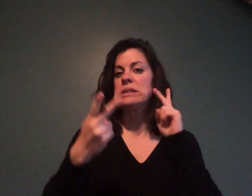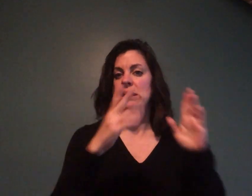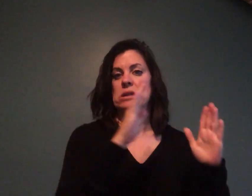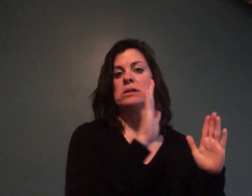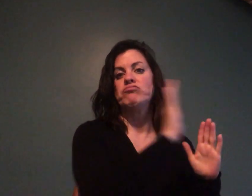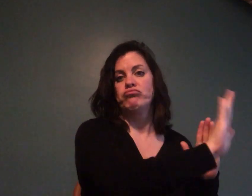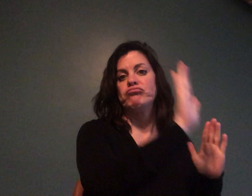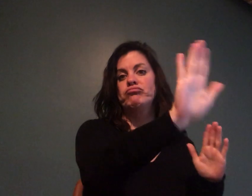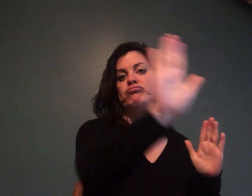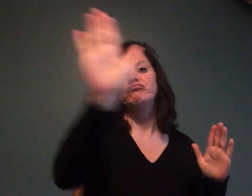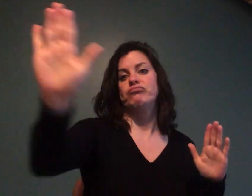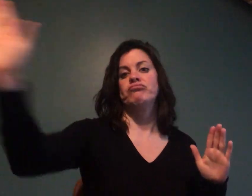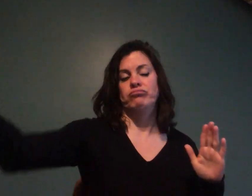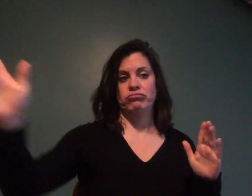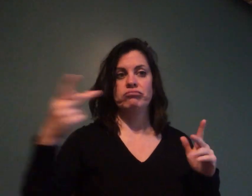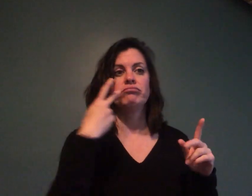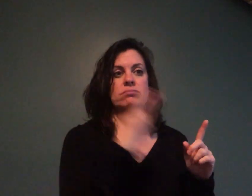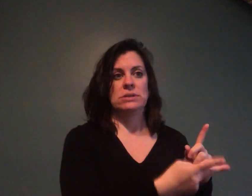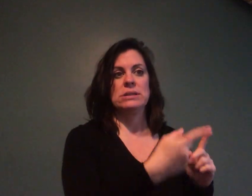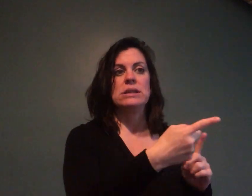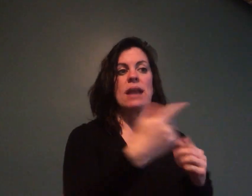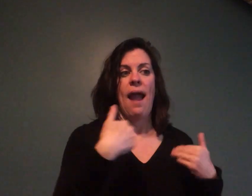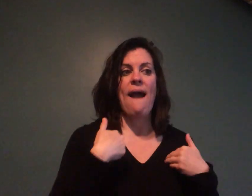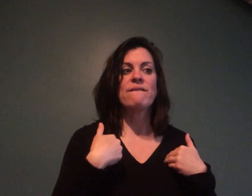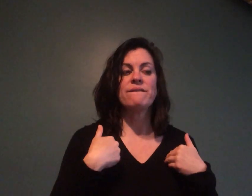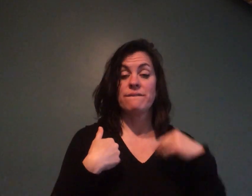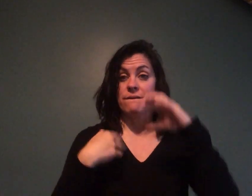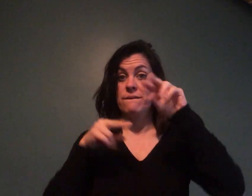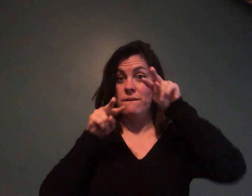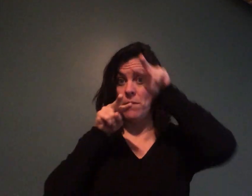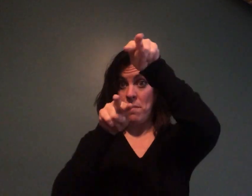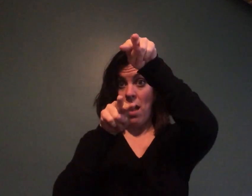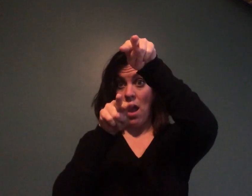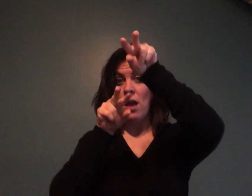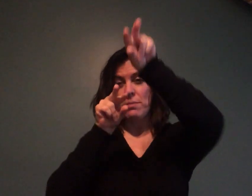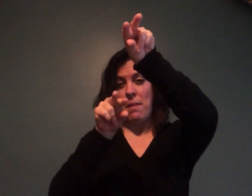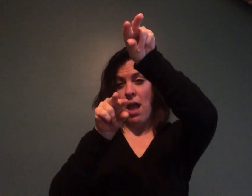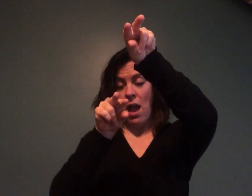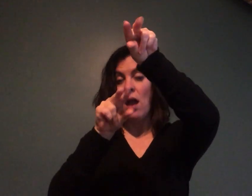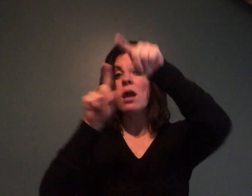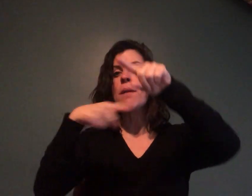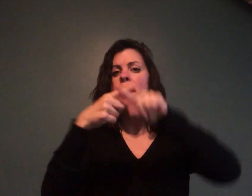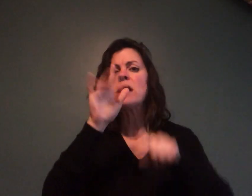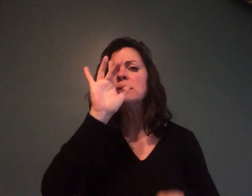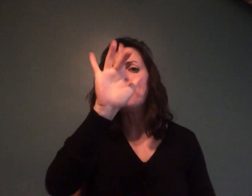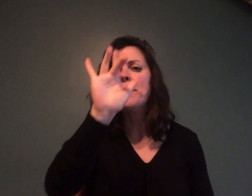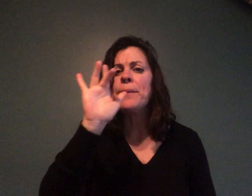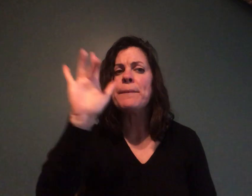button on it. Sometimes they're black and red like this. Sometimes they're the same color as the